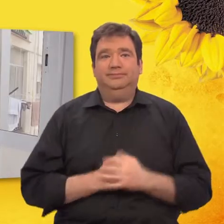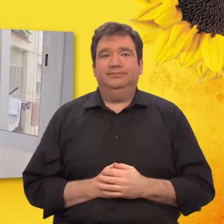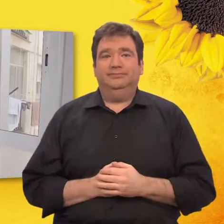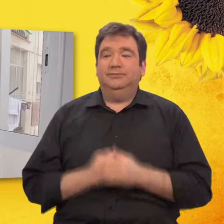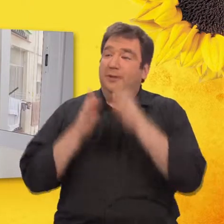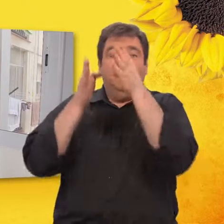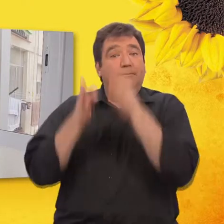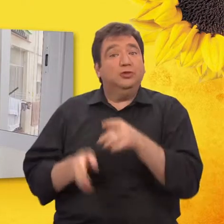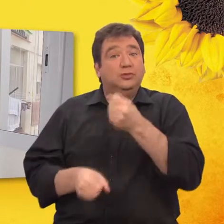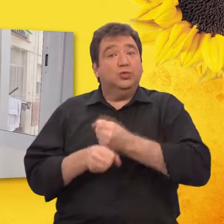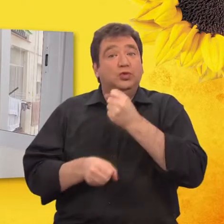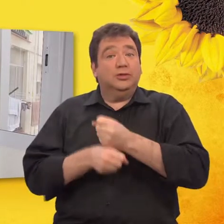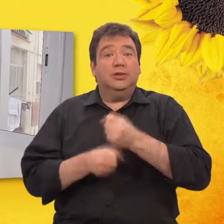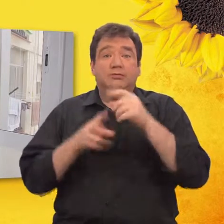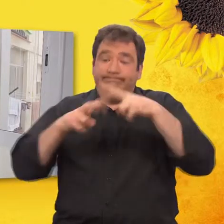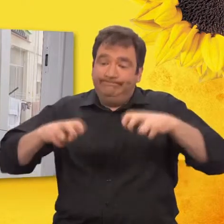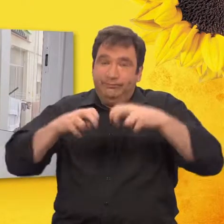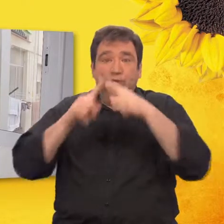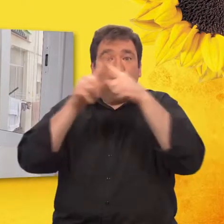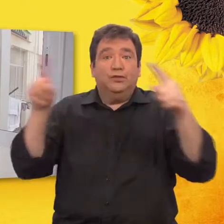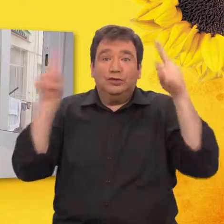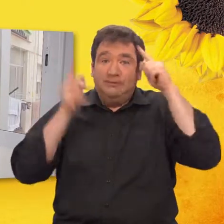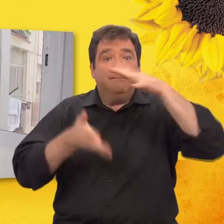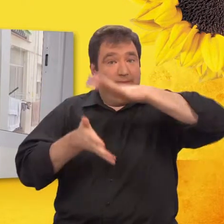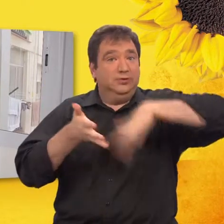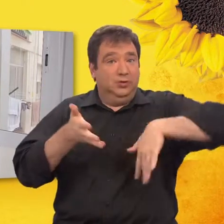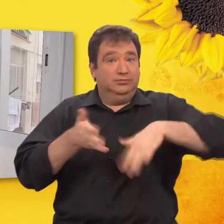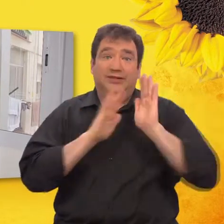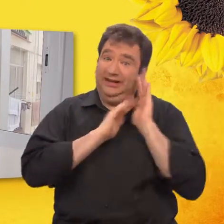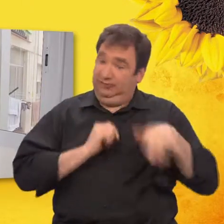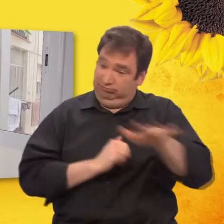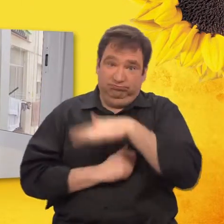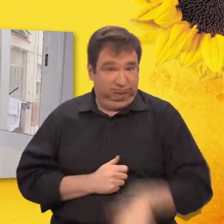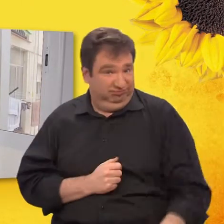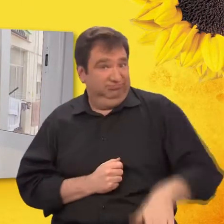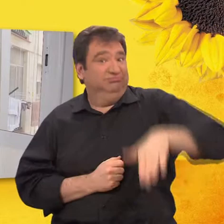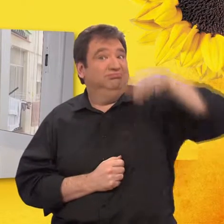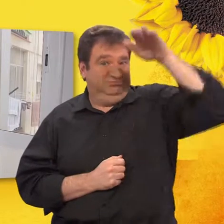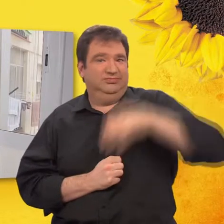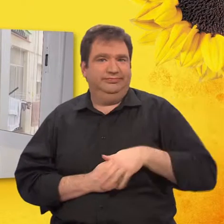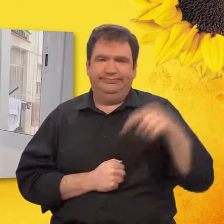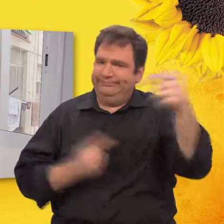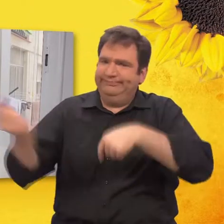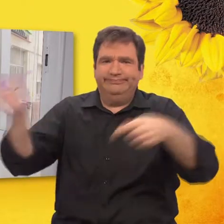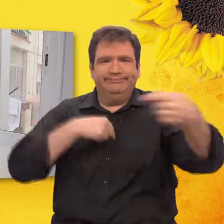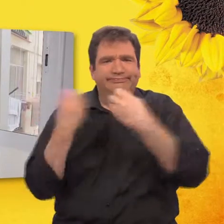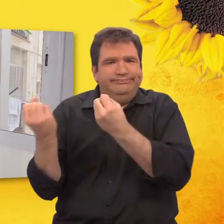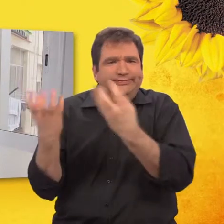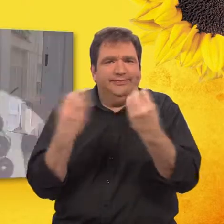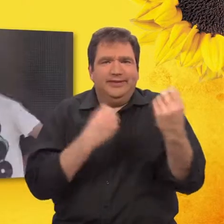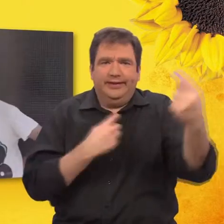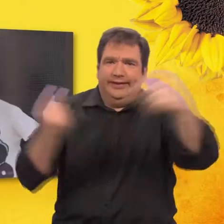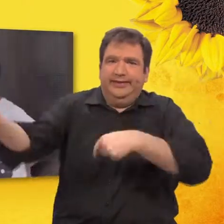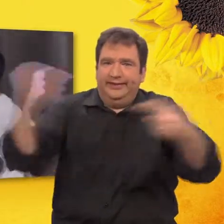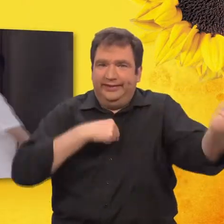Kubi is a researcher at the University of Barcelona. He has lived in this neighborhood since he was a child. Ceuta Meridiana